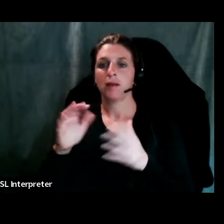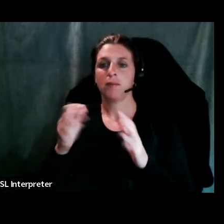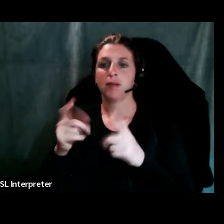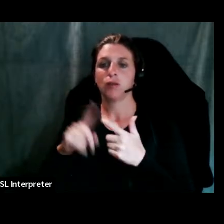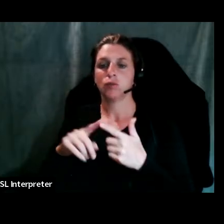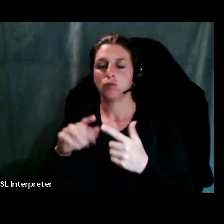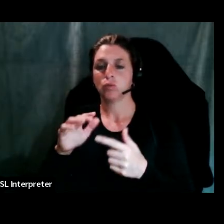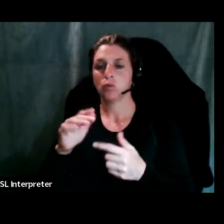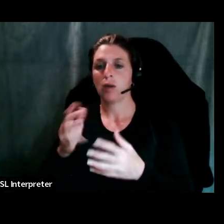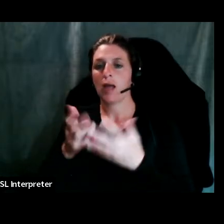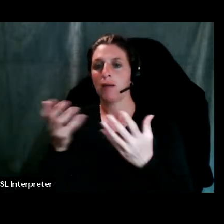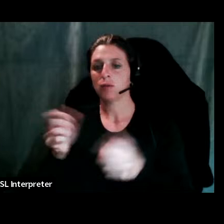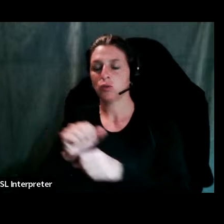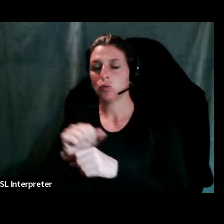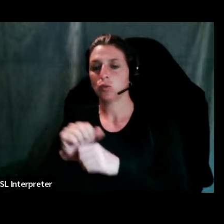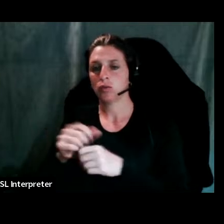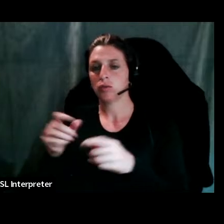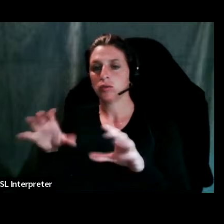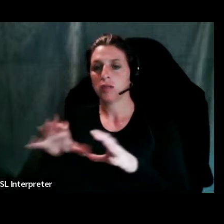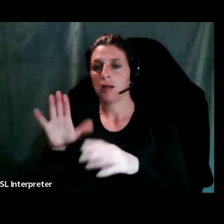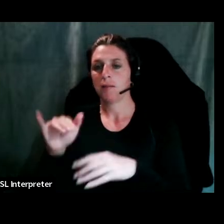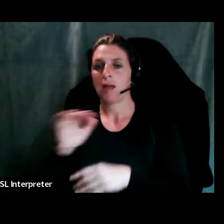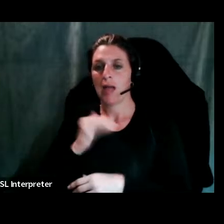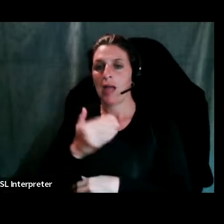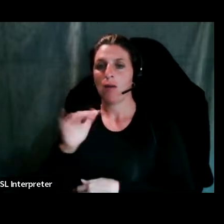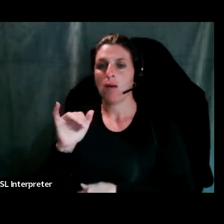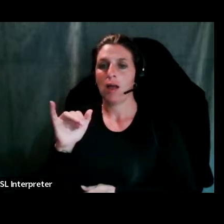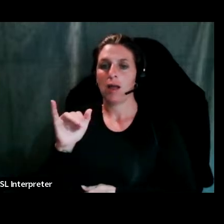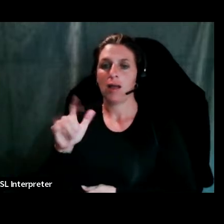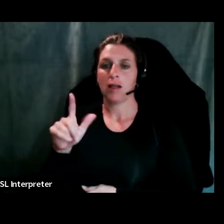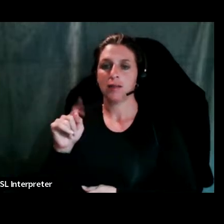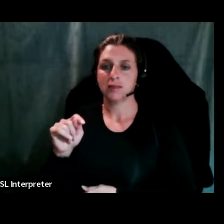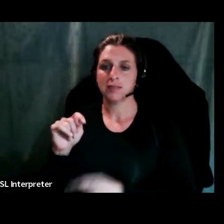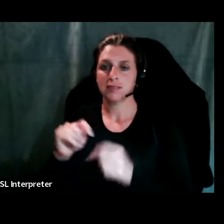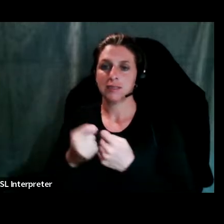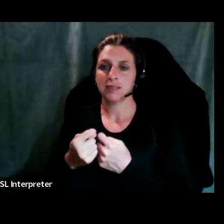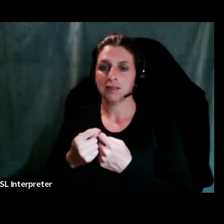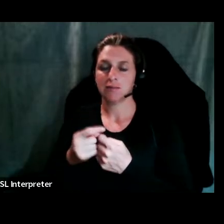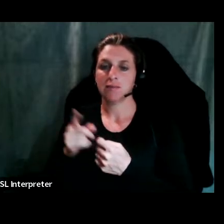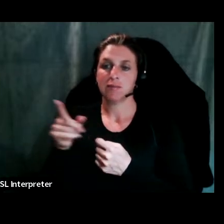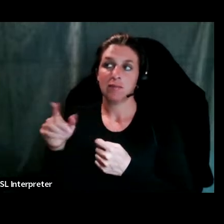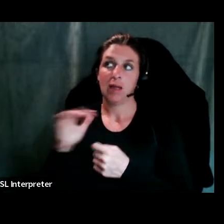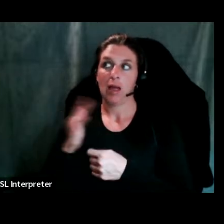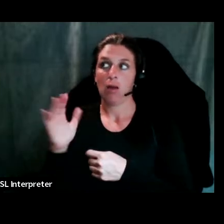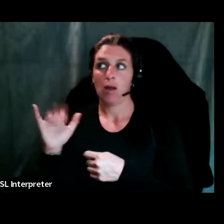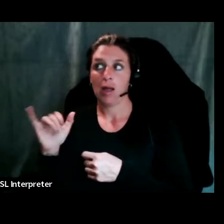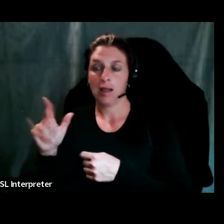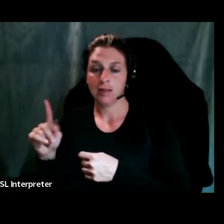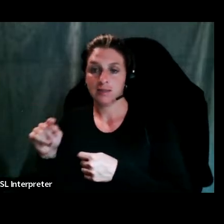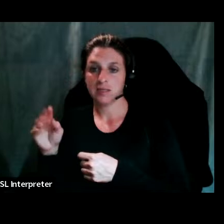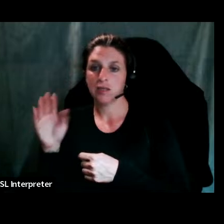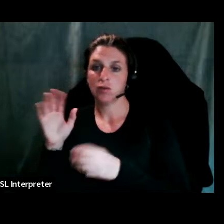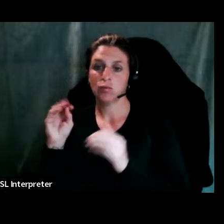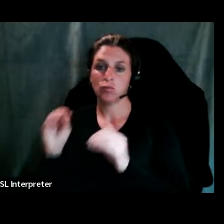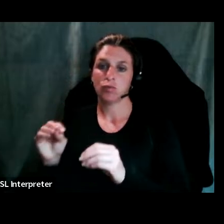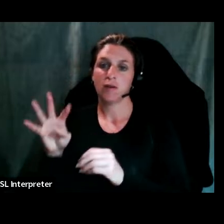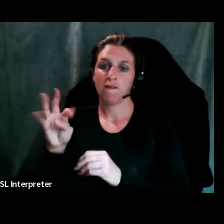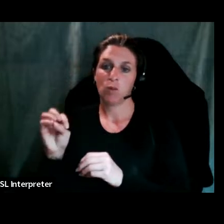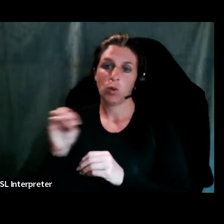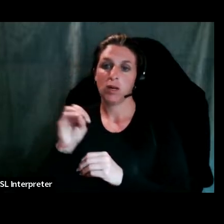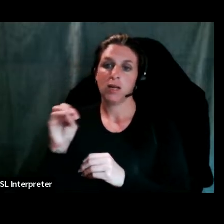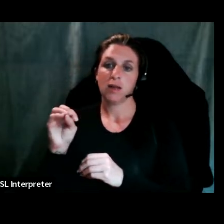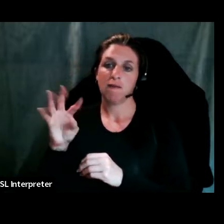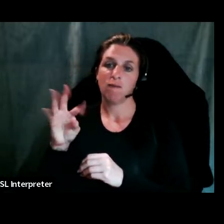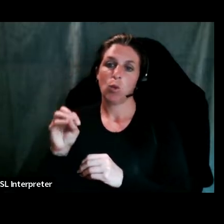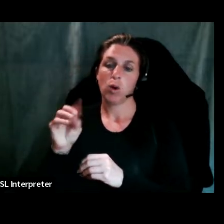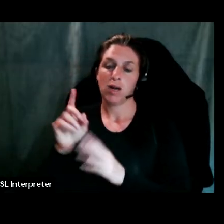team? Our ILT team put, I don't know, upwards of 40 hours probably in the work